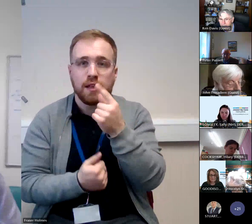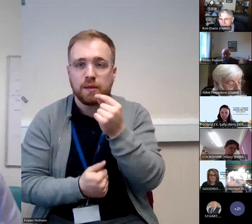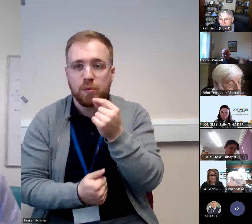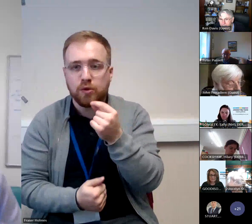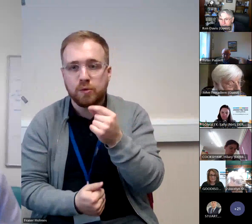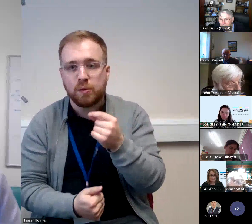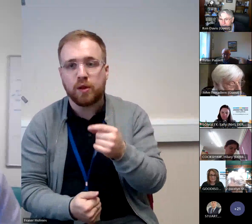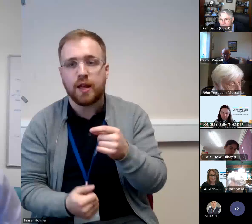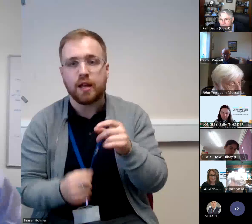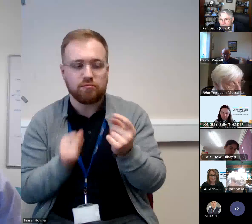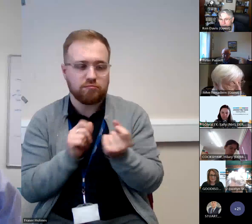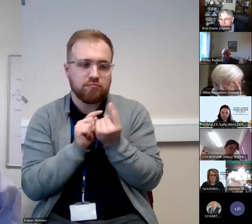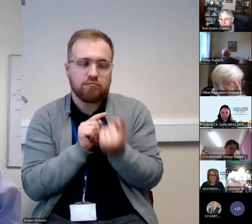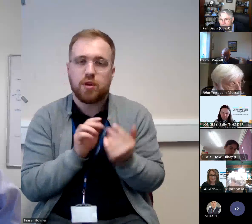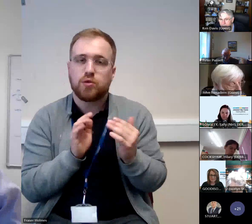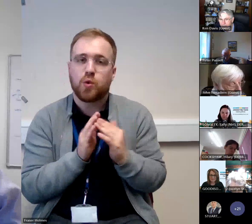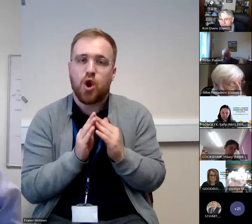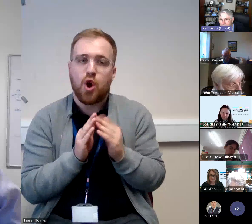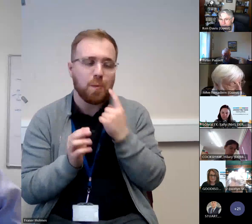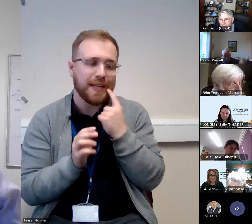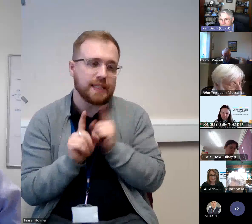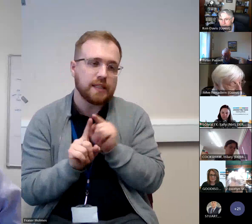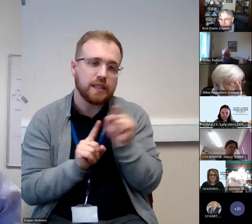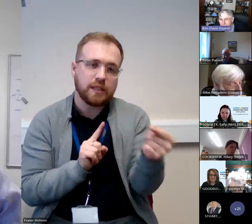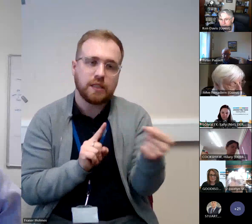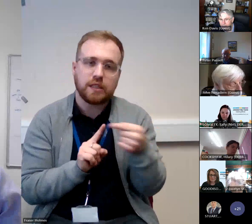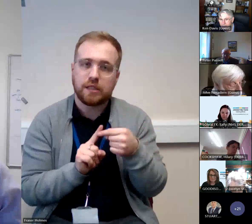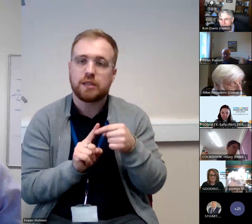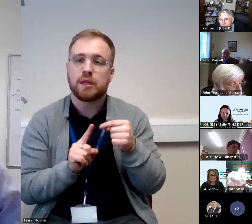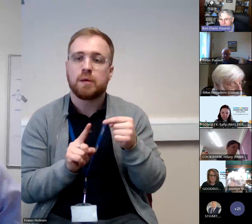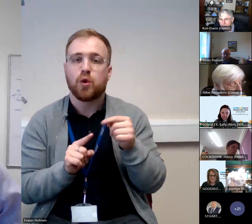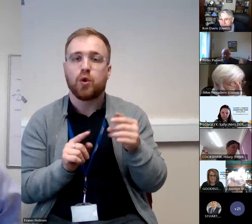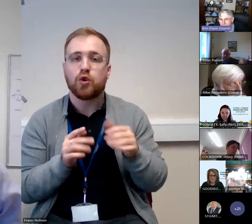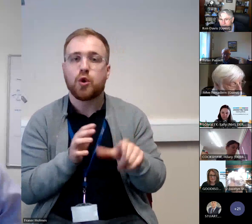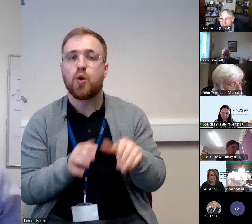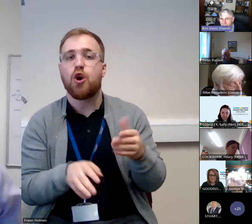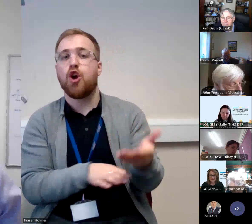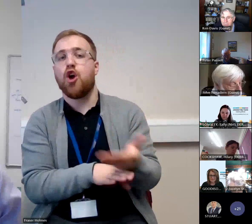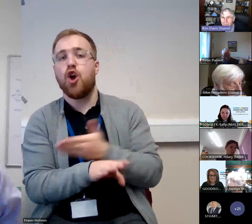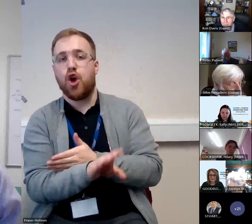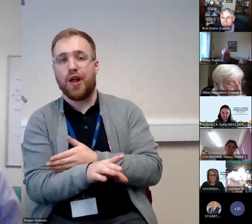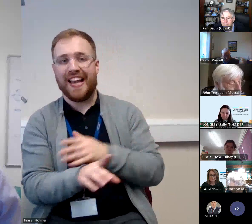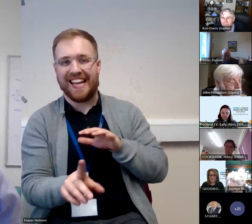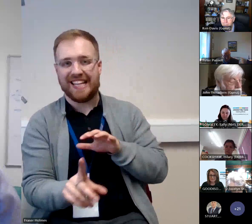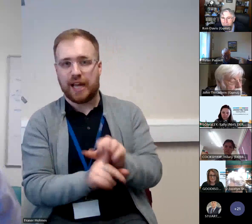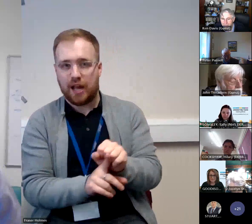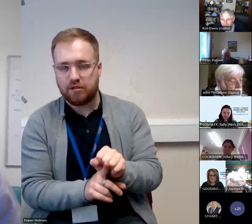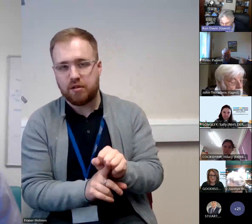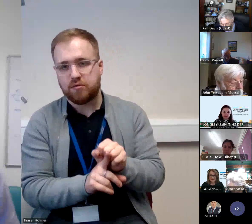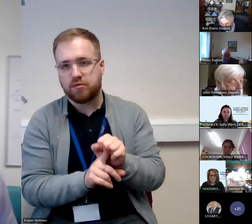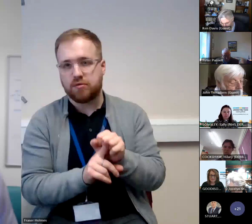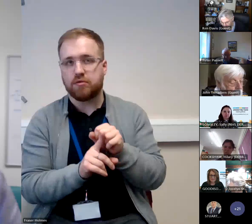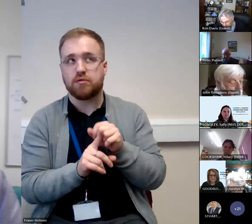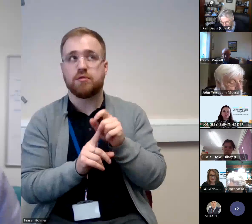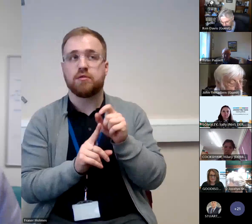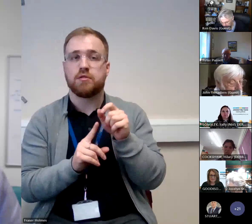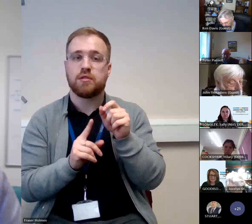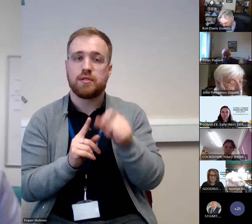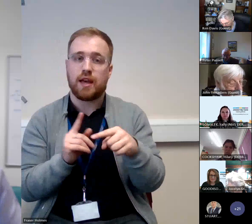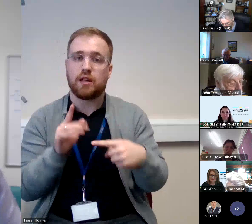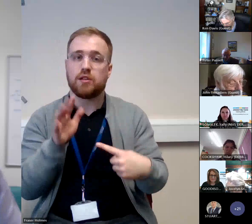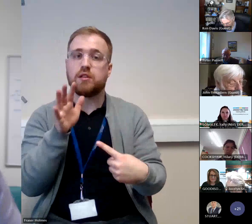patient's home, but as early in their the possible diagnosis as possible, that's great.